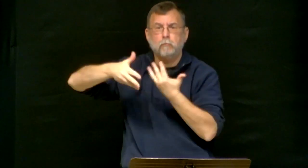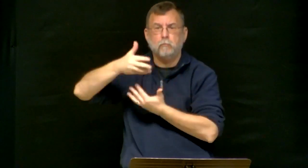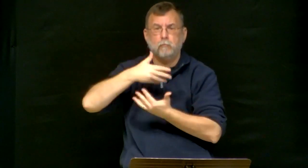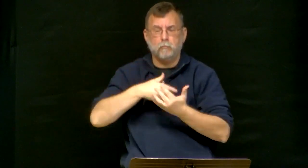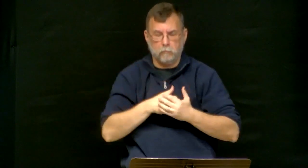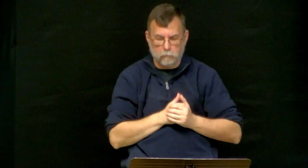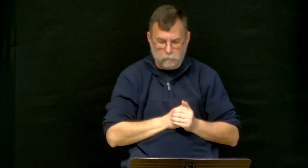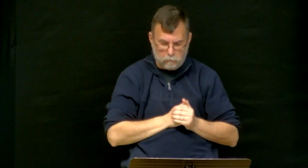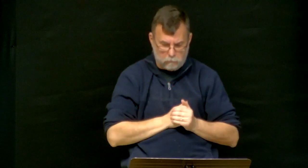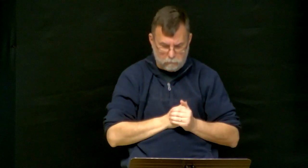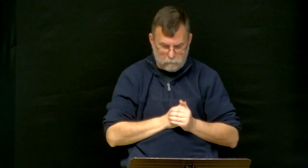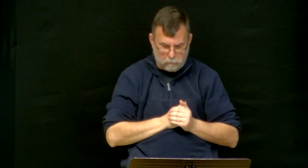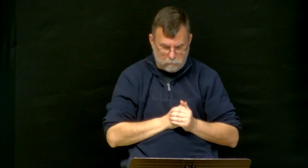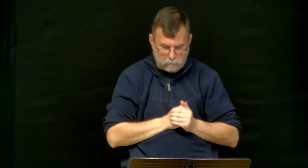each other with fellowship.